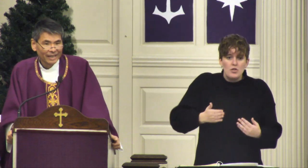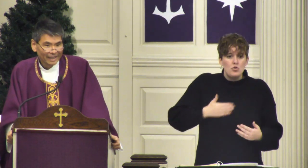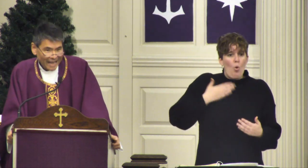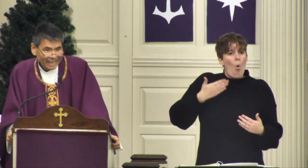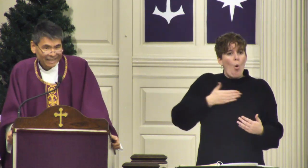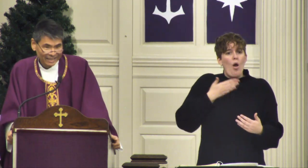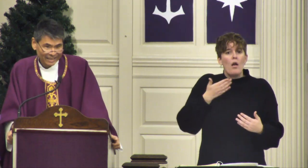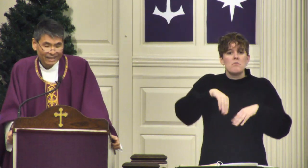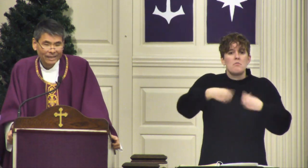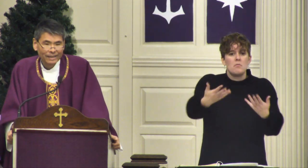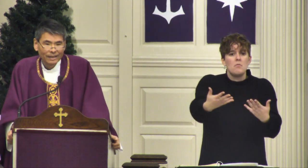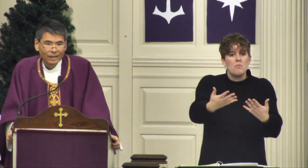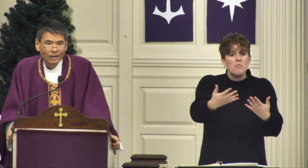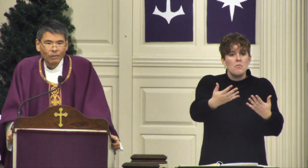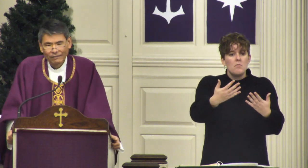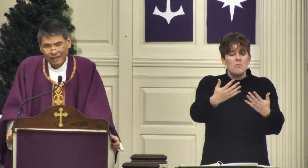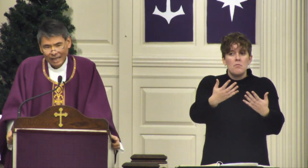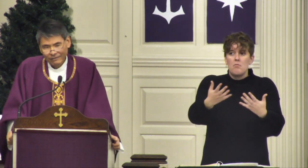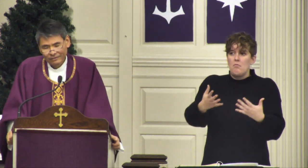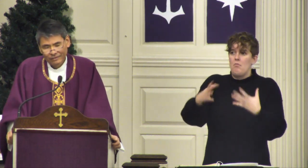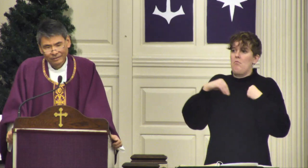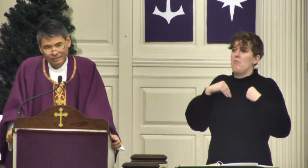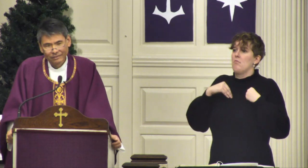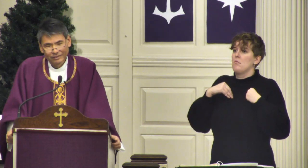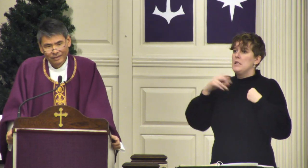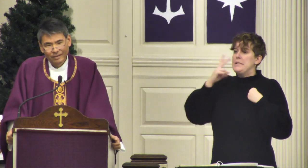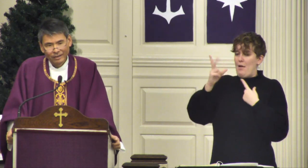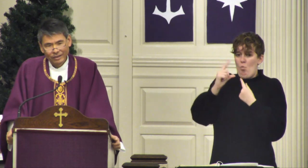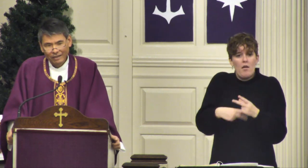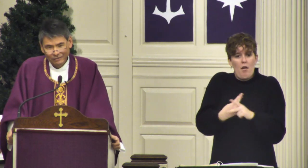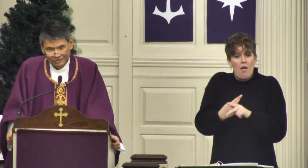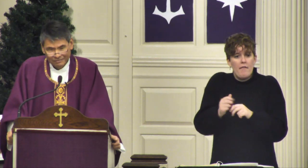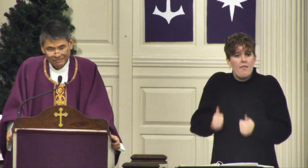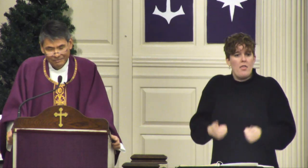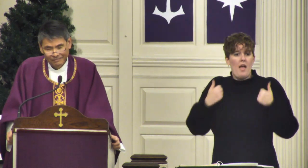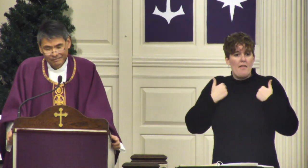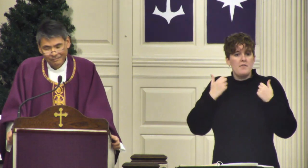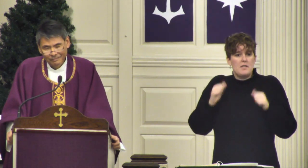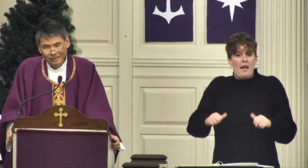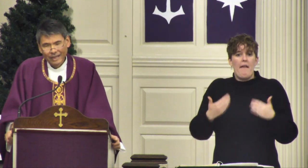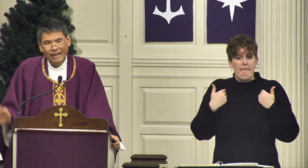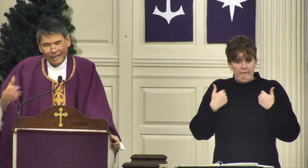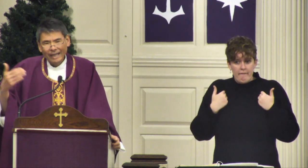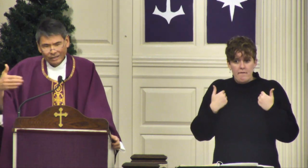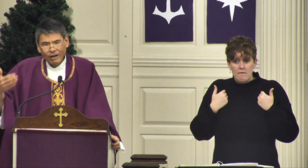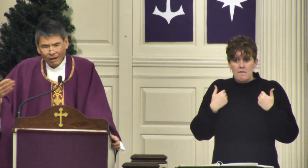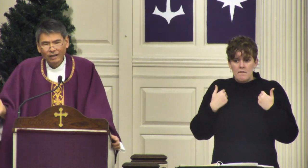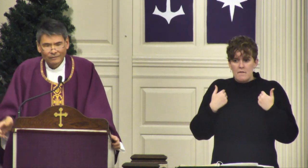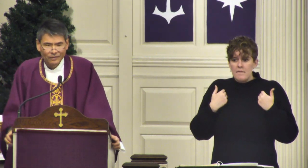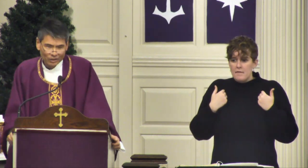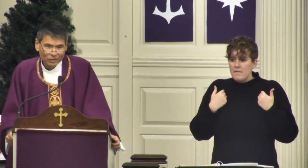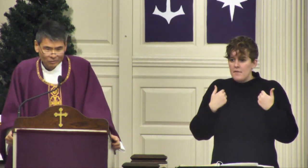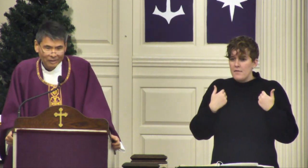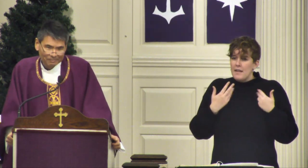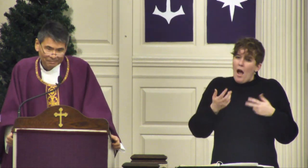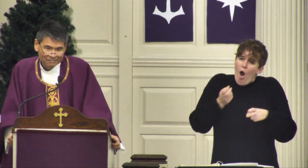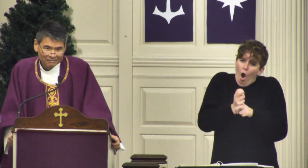then see what kind of life you live. It's hard for